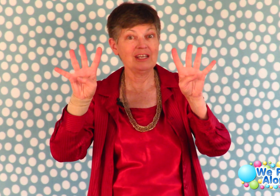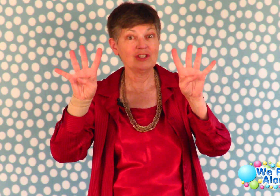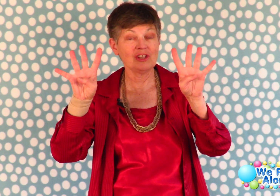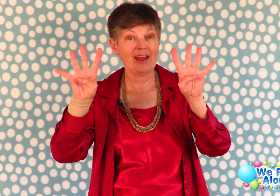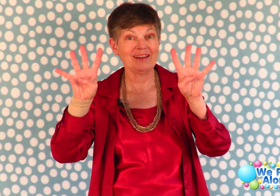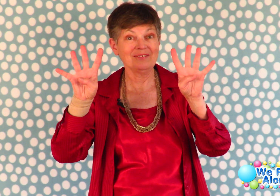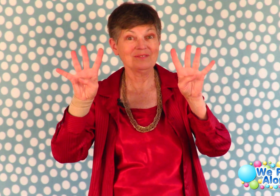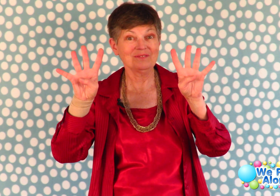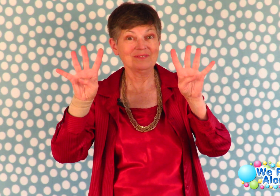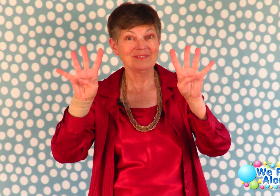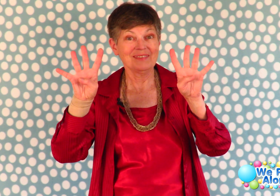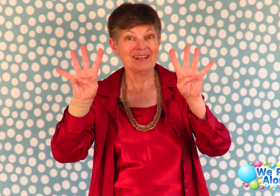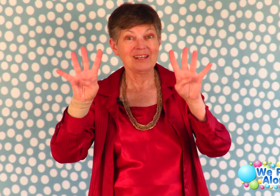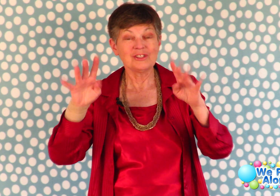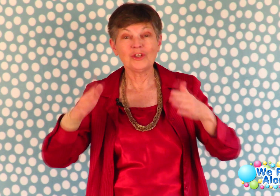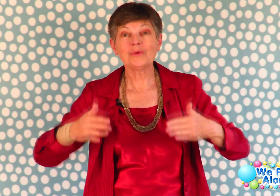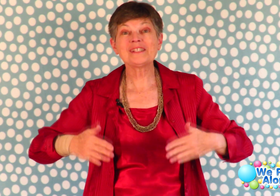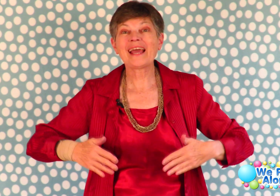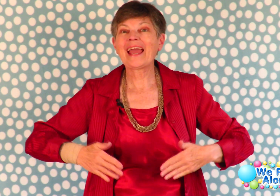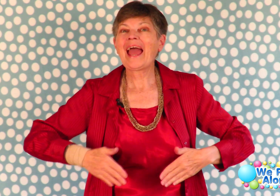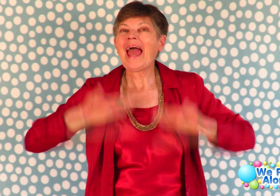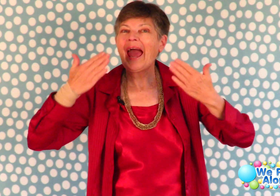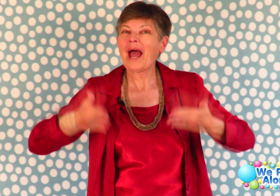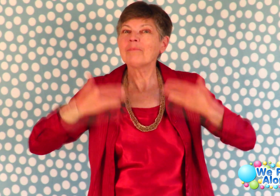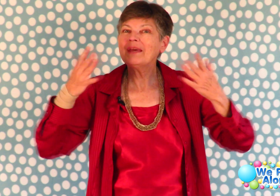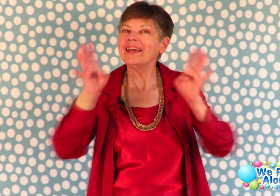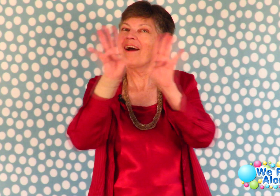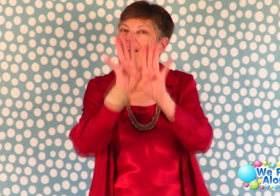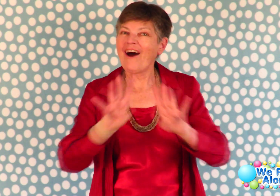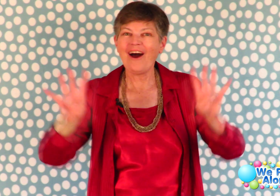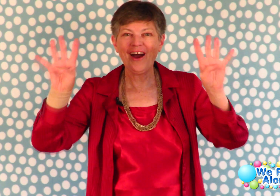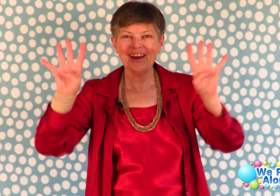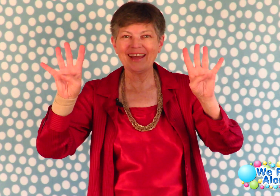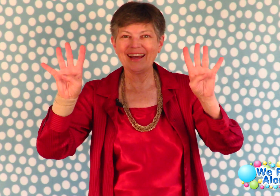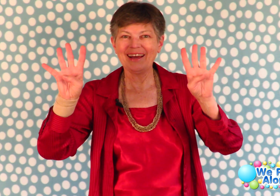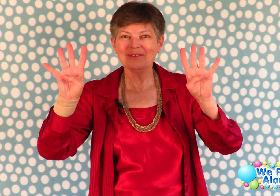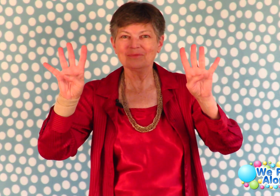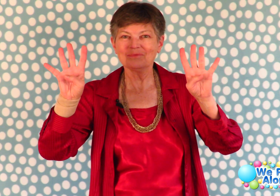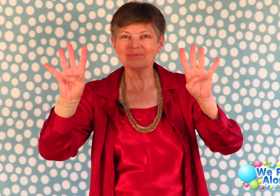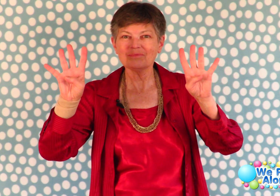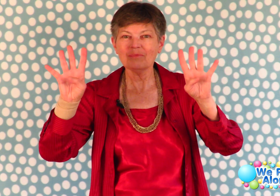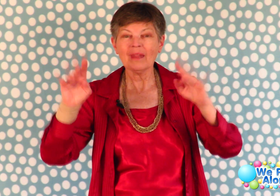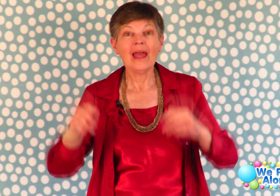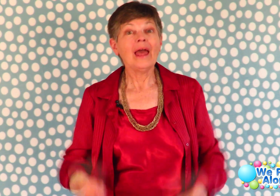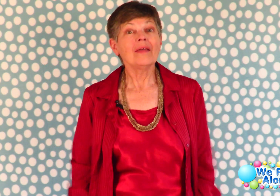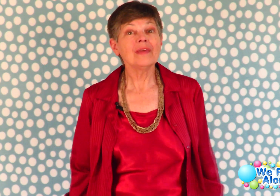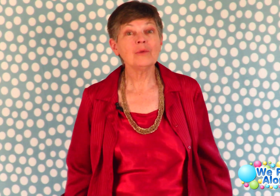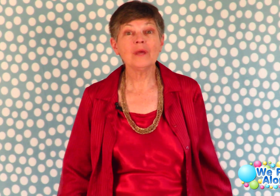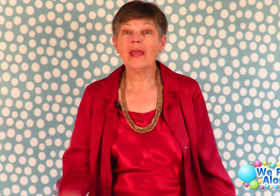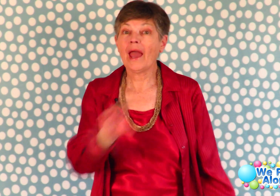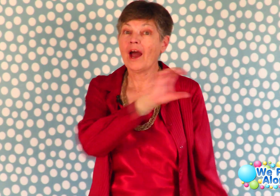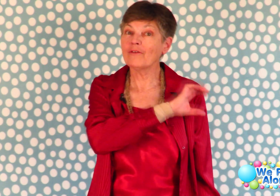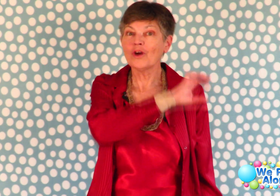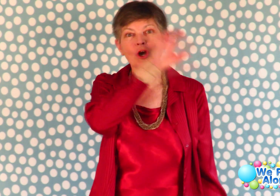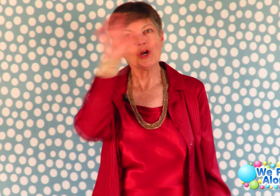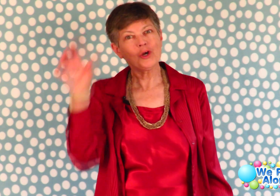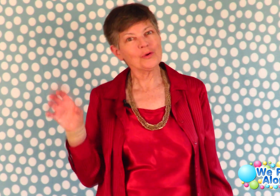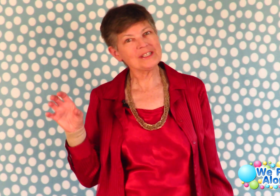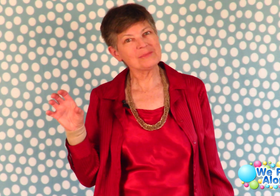each side. So you would say, Happy Hanukkah. Then we have